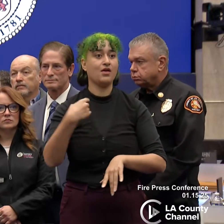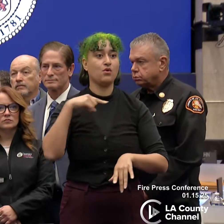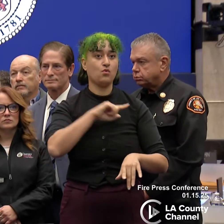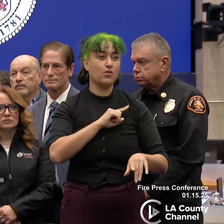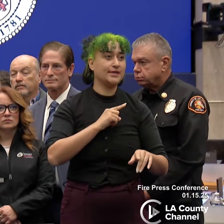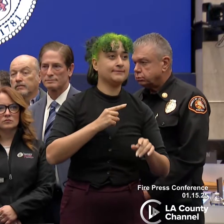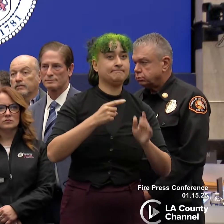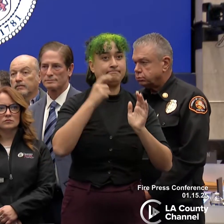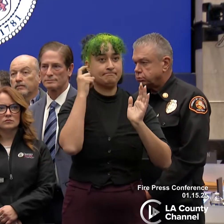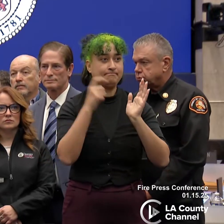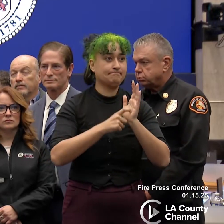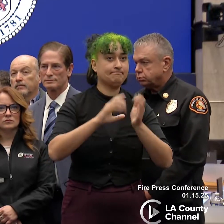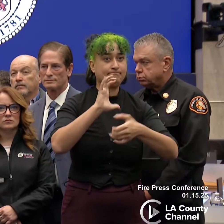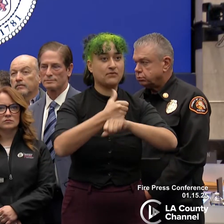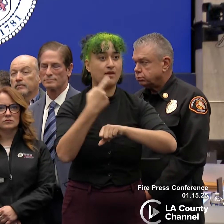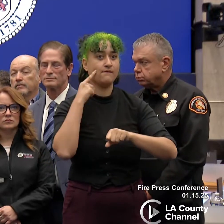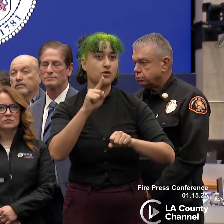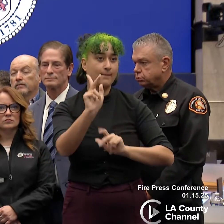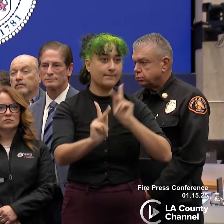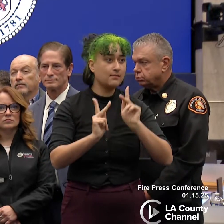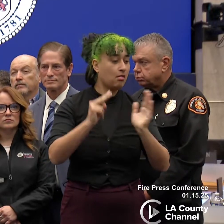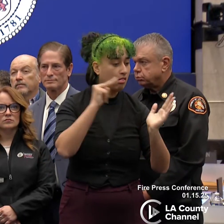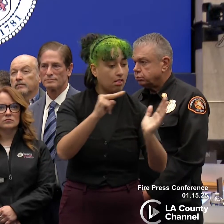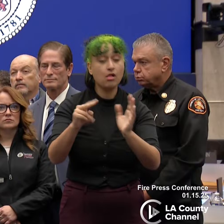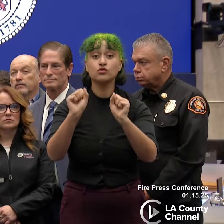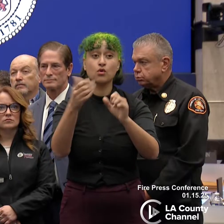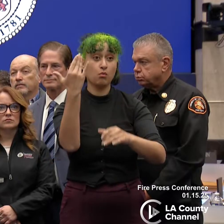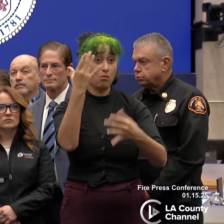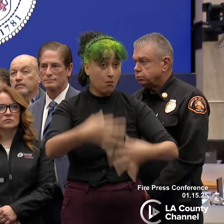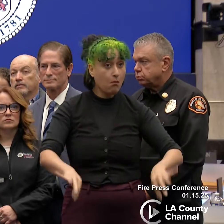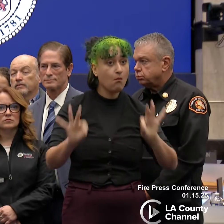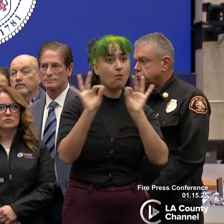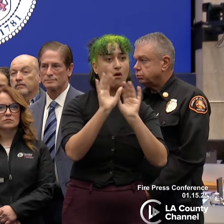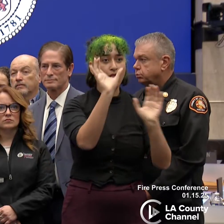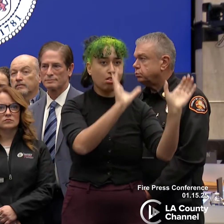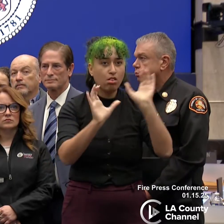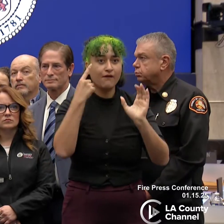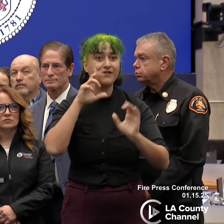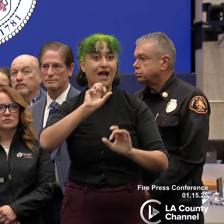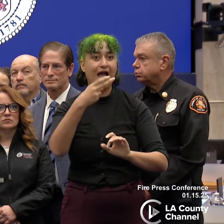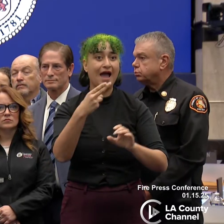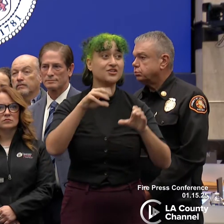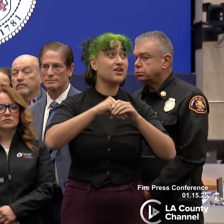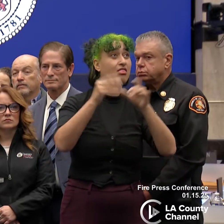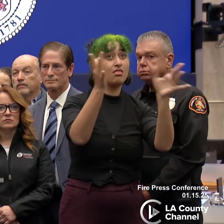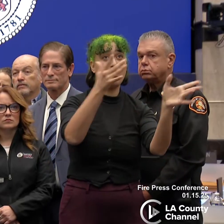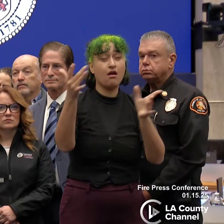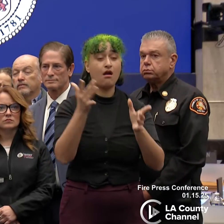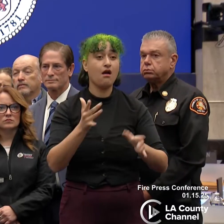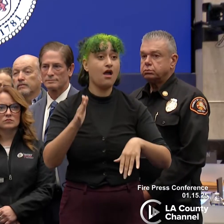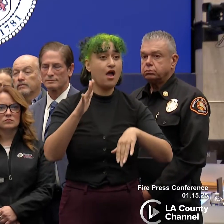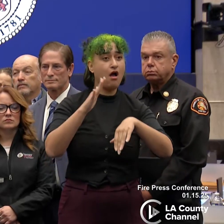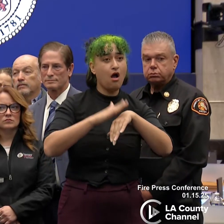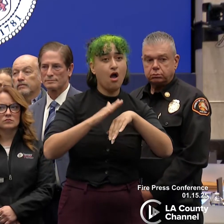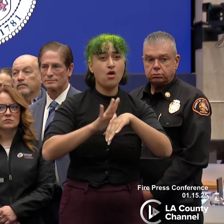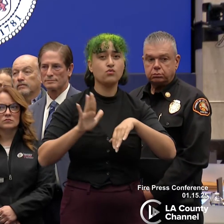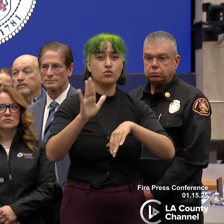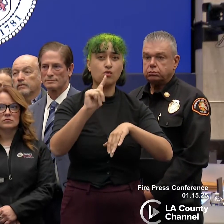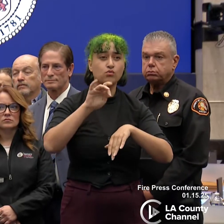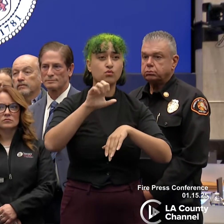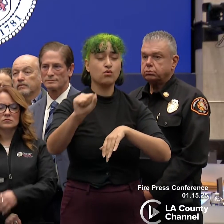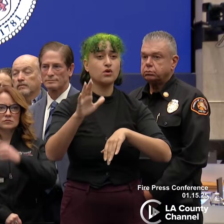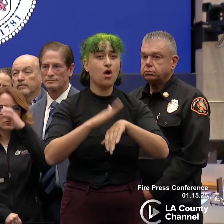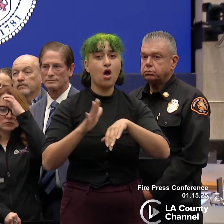pointed folks to look at for air quality. So it's important to look for ash in air and on equipment